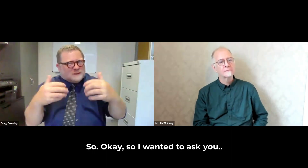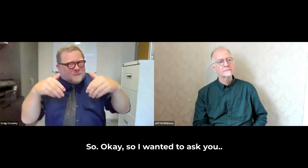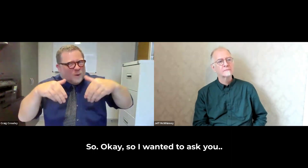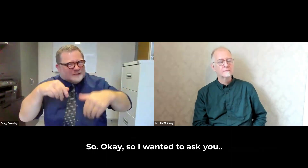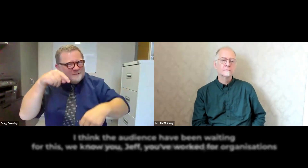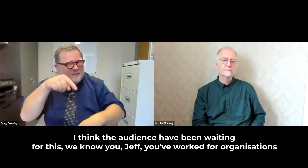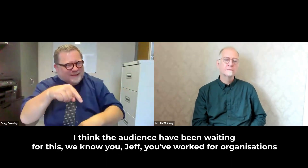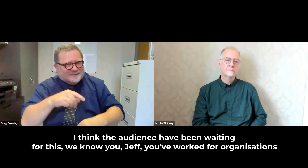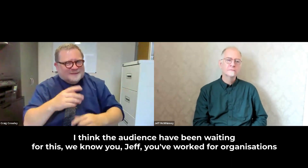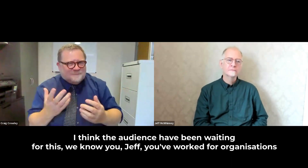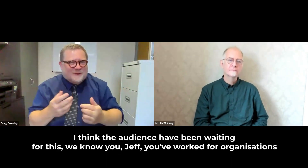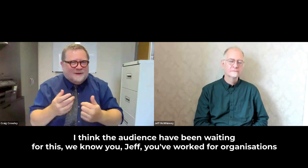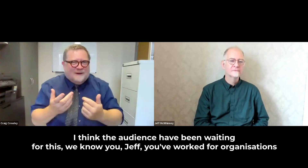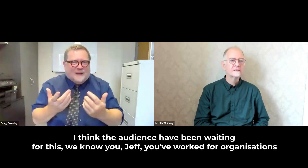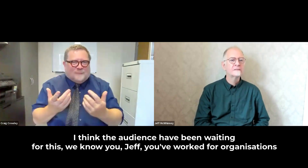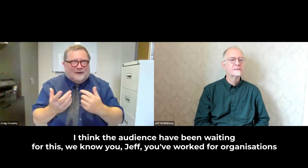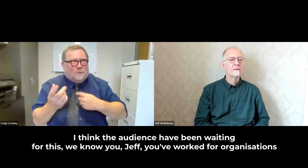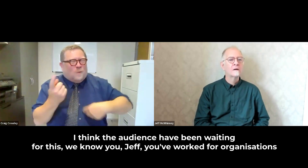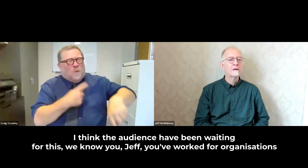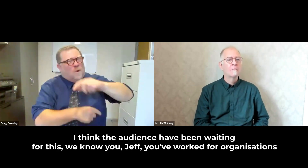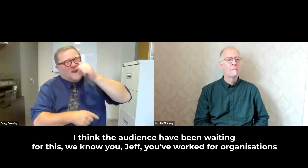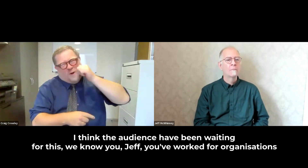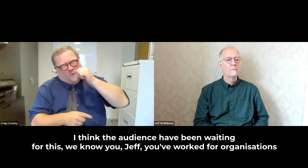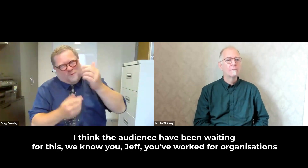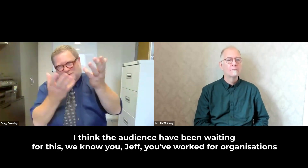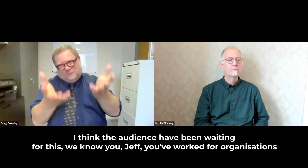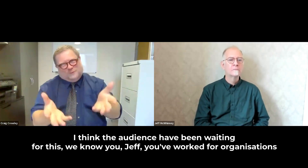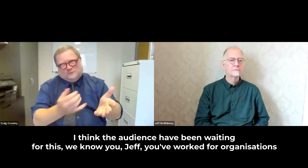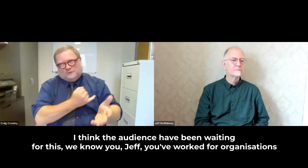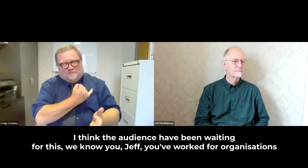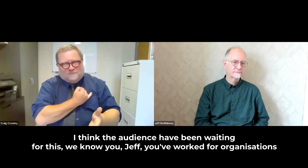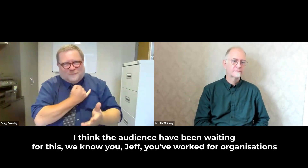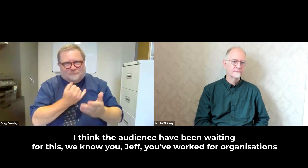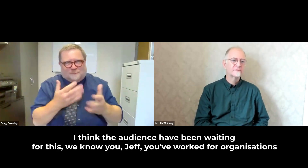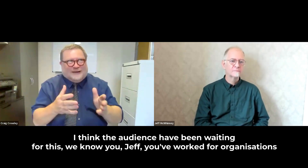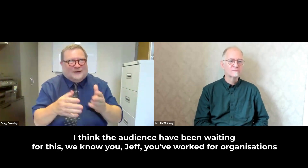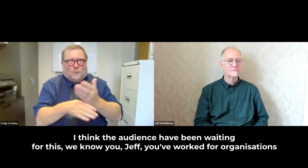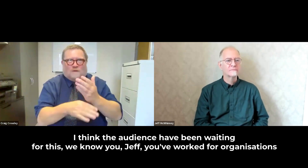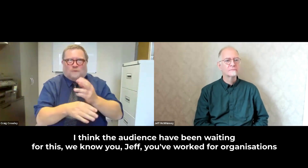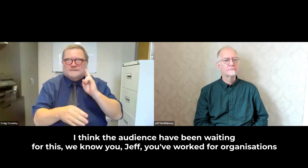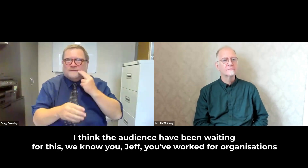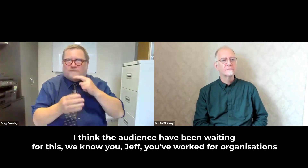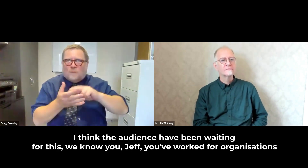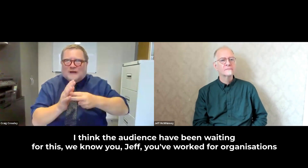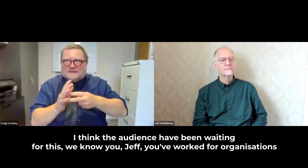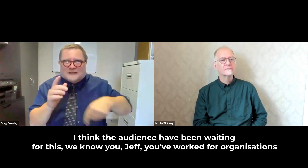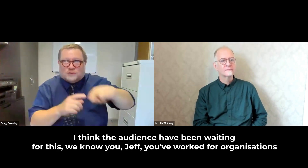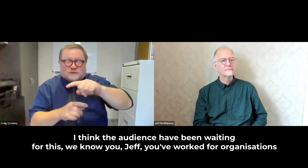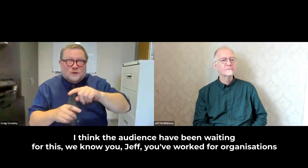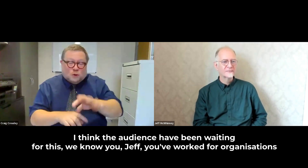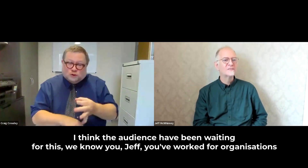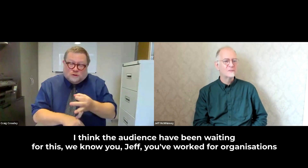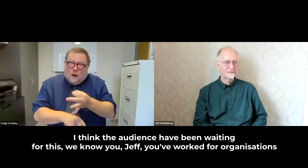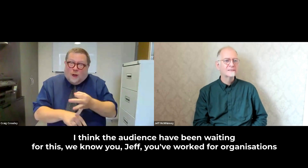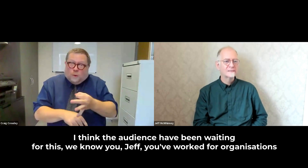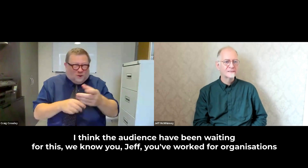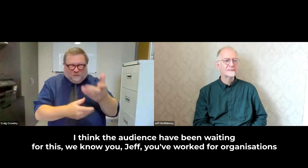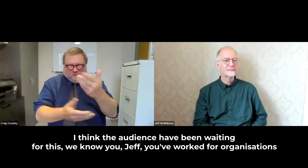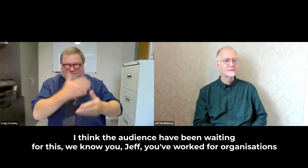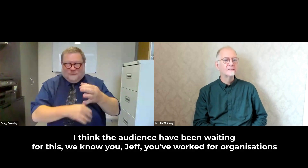ask you. I think the audience have been waiting for this. But we know you, Jeff. You've worked